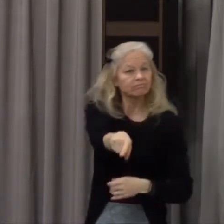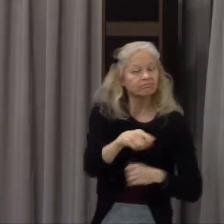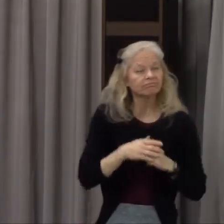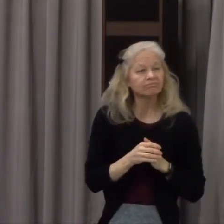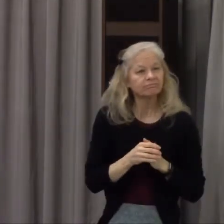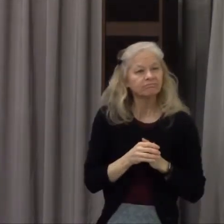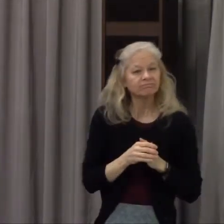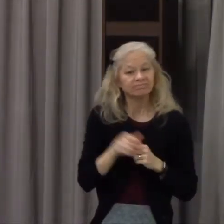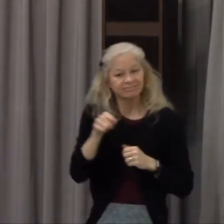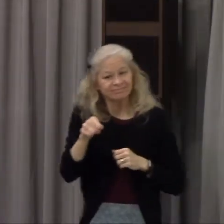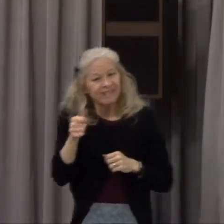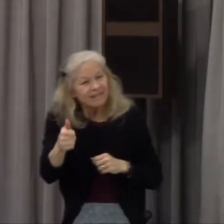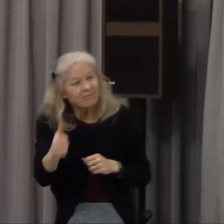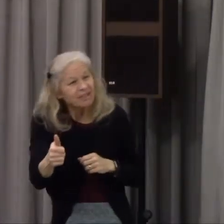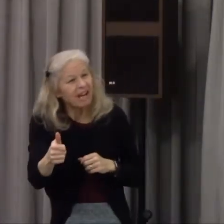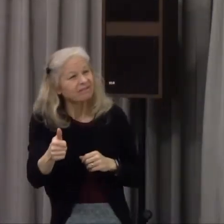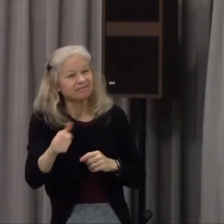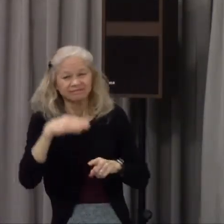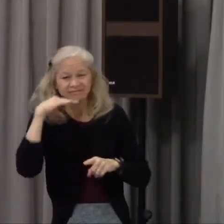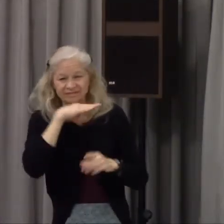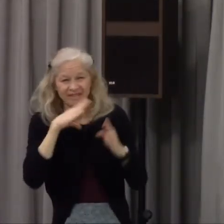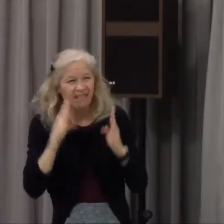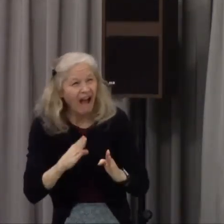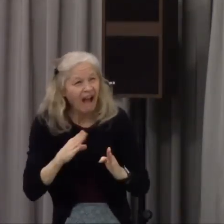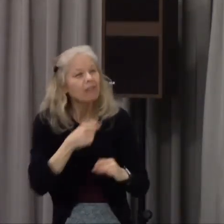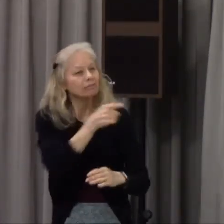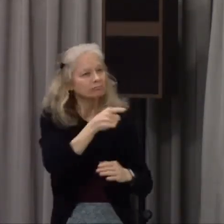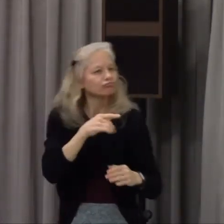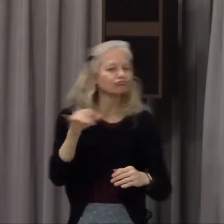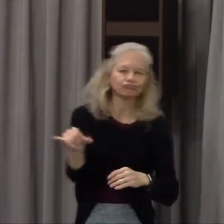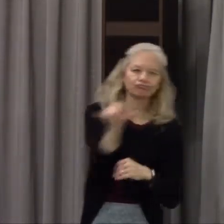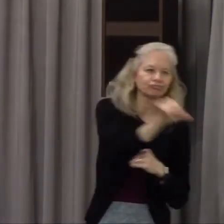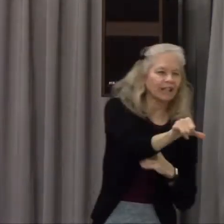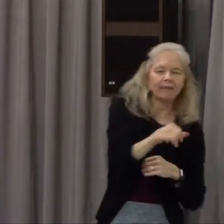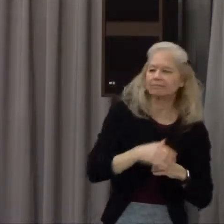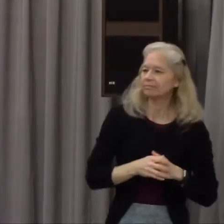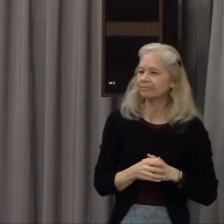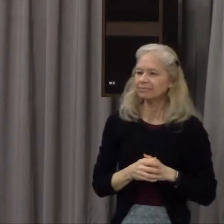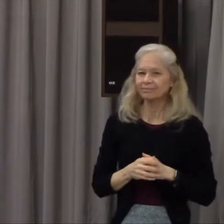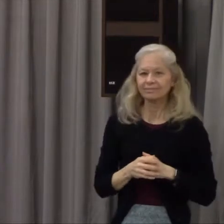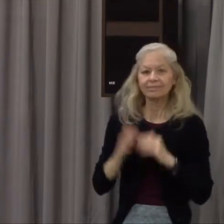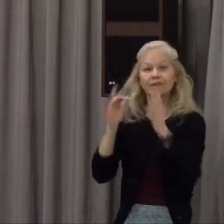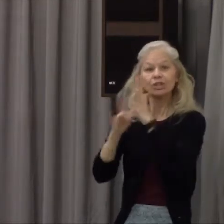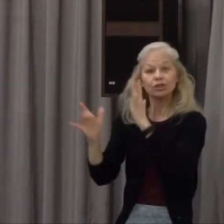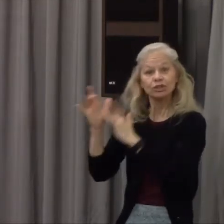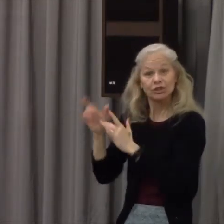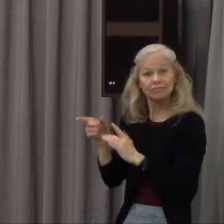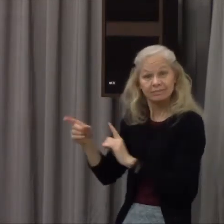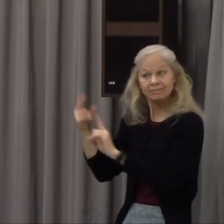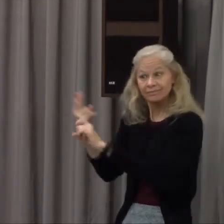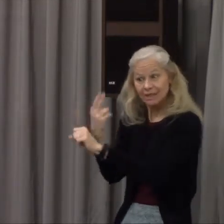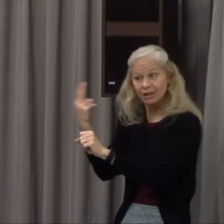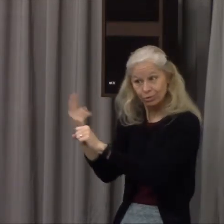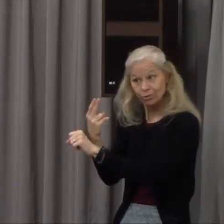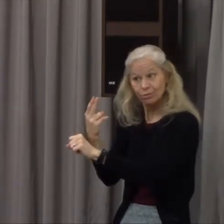lies, he went on to say. So Jesus used the word what? And the word cut them open, in a sense.